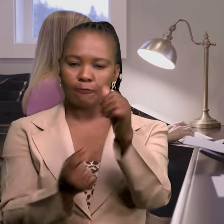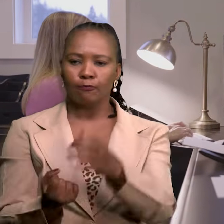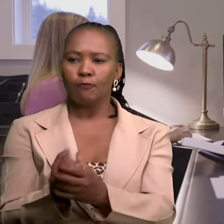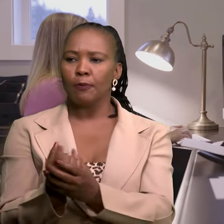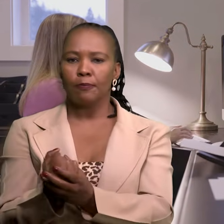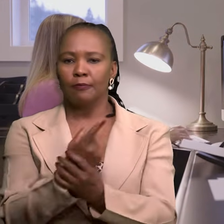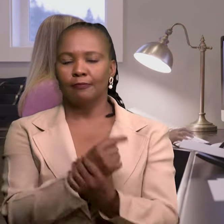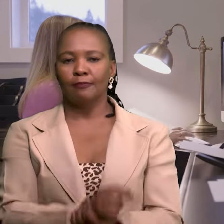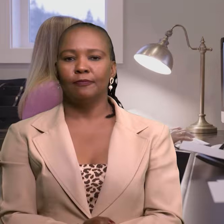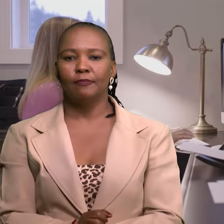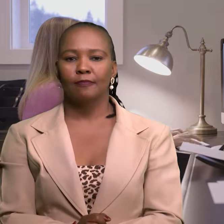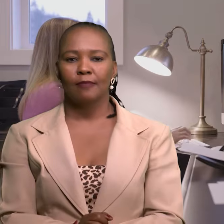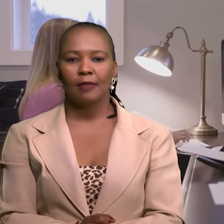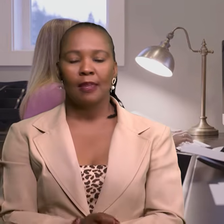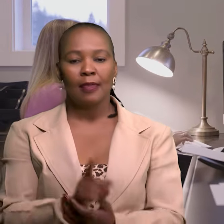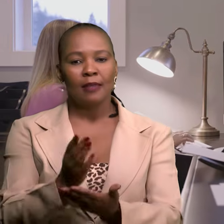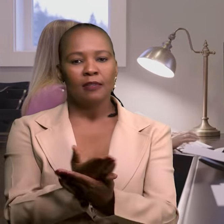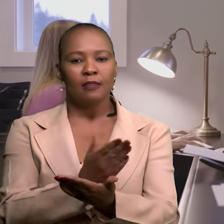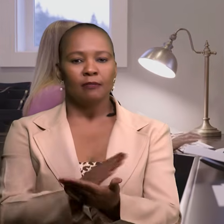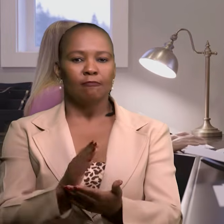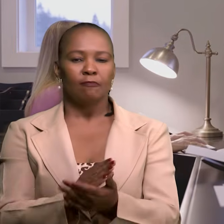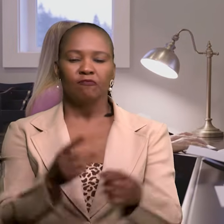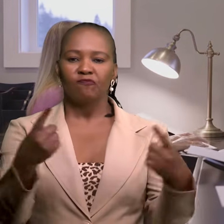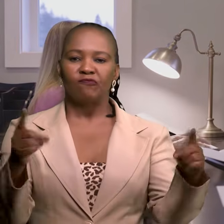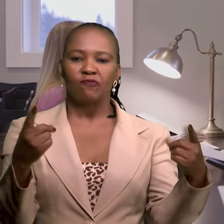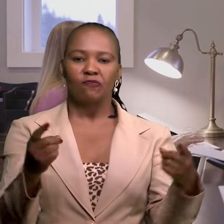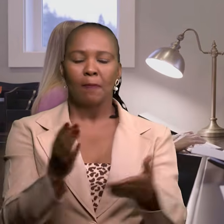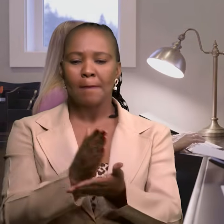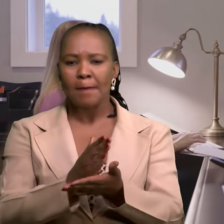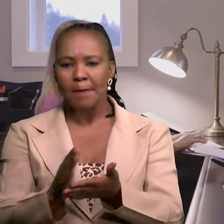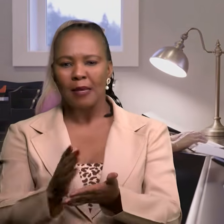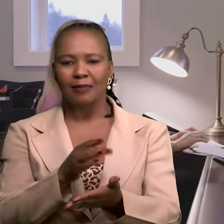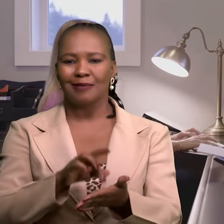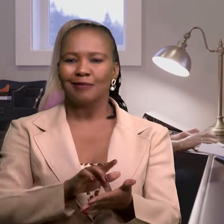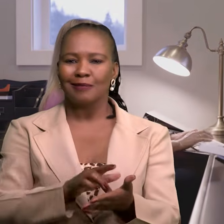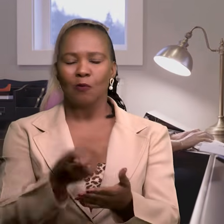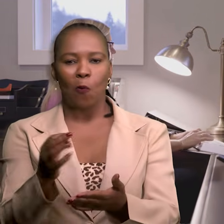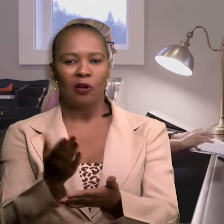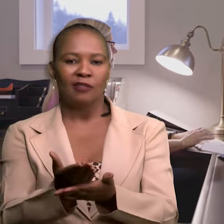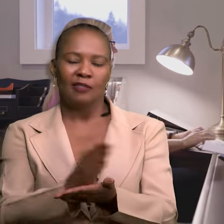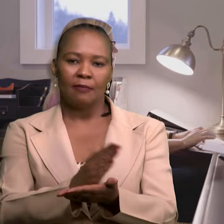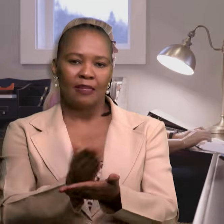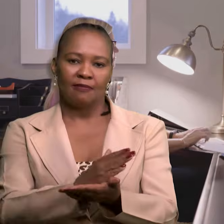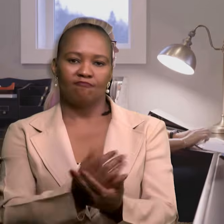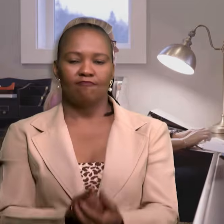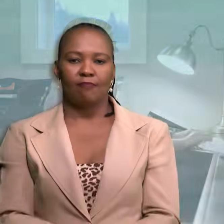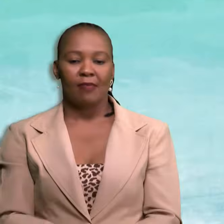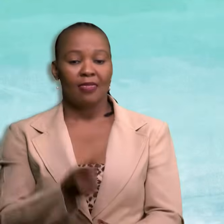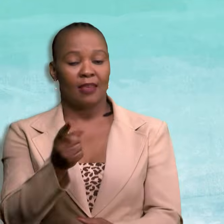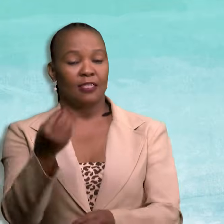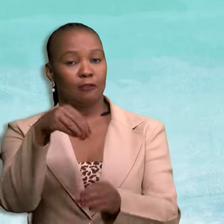logical sequence of events, and it is divided into various parts, sections, or